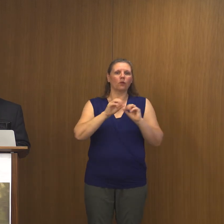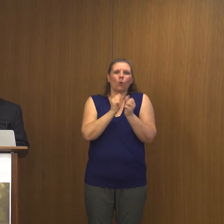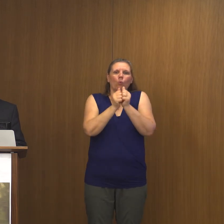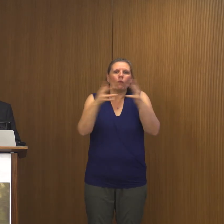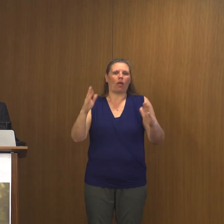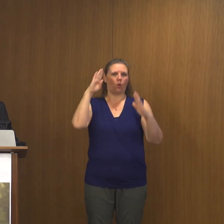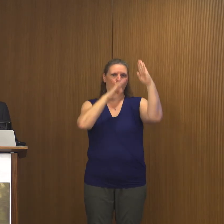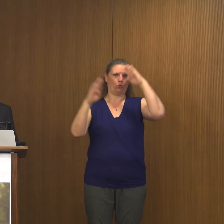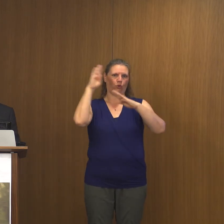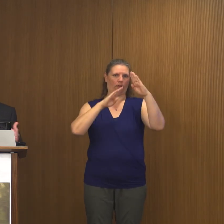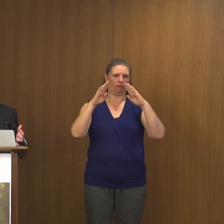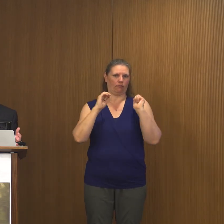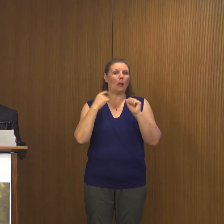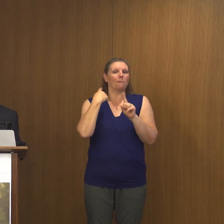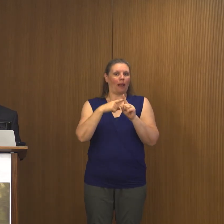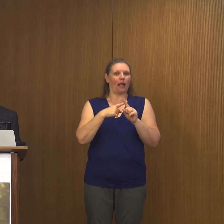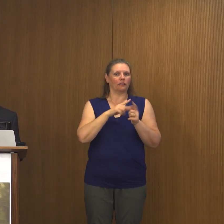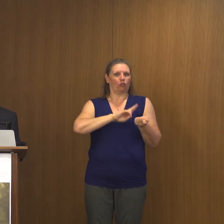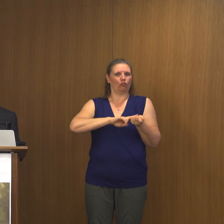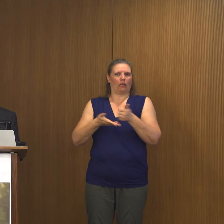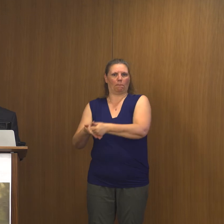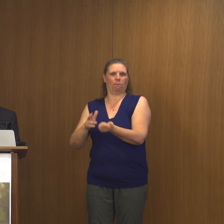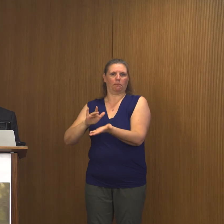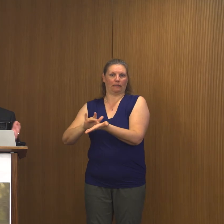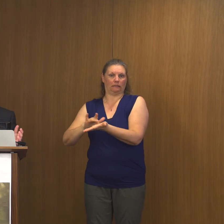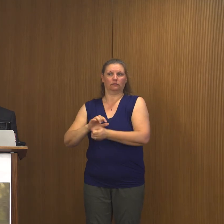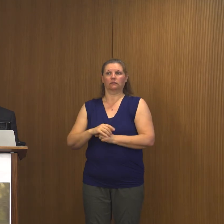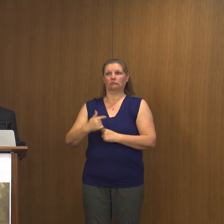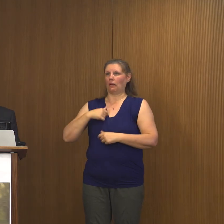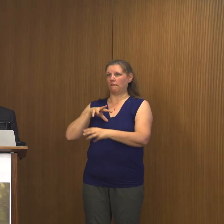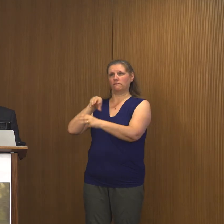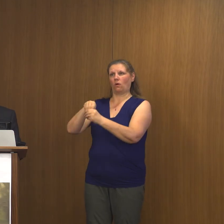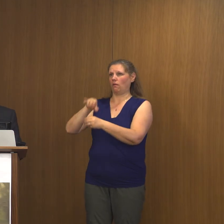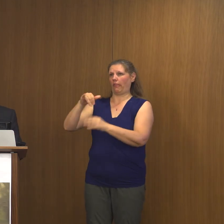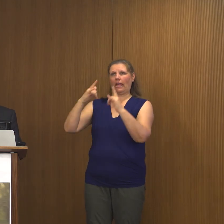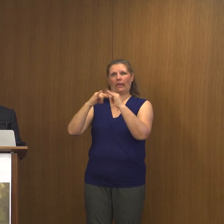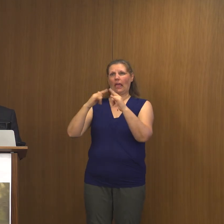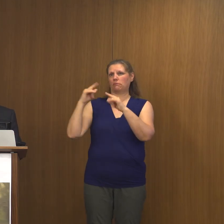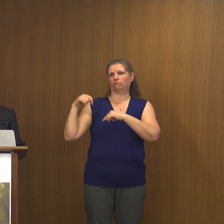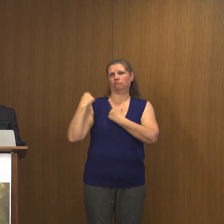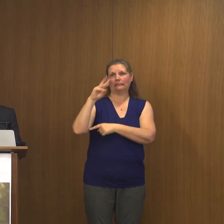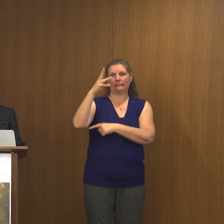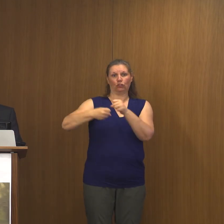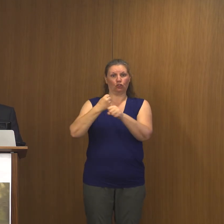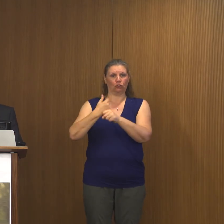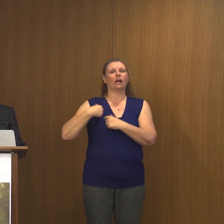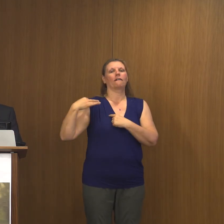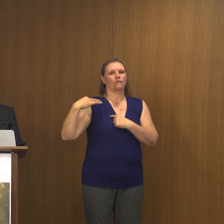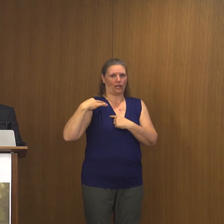medication. So I've been involved with camp over the last 6 years as a volunteer